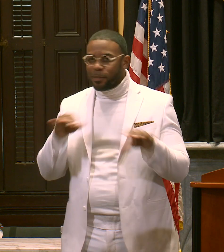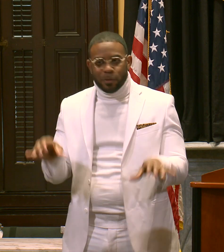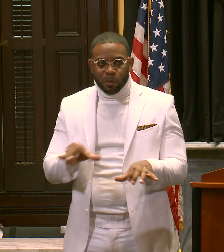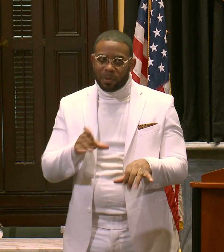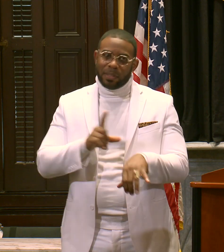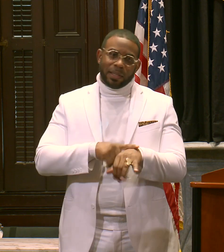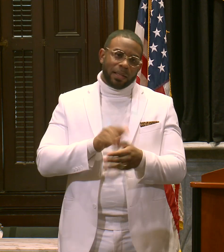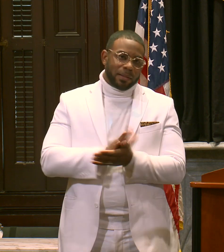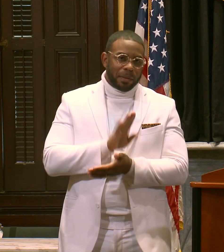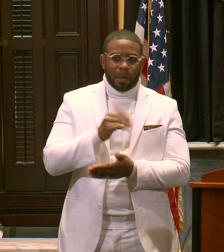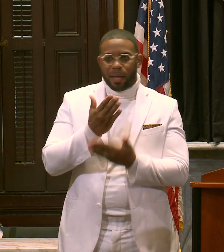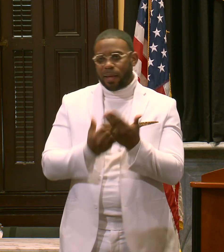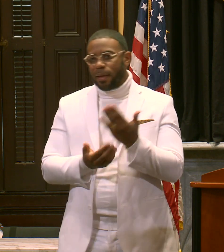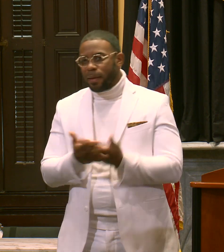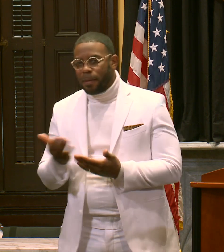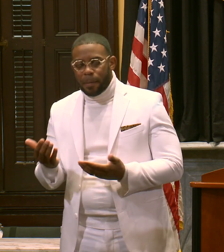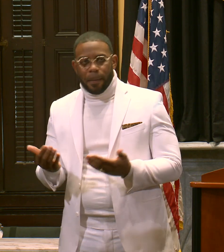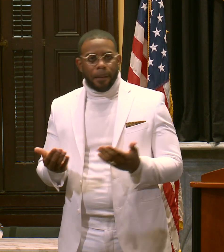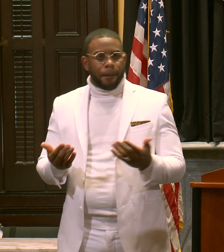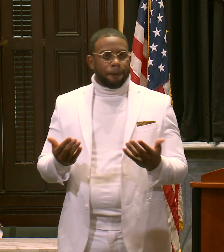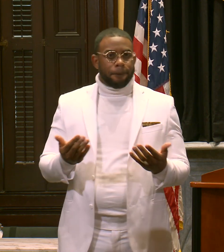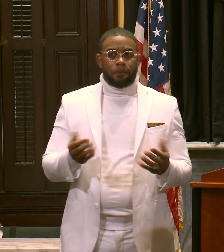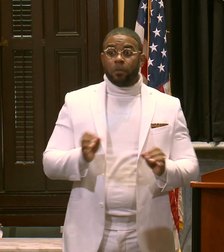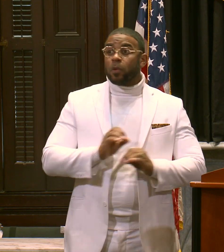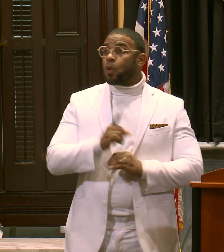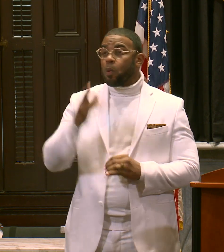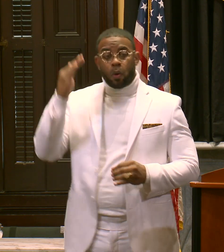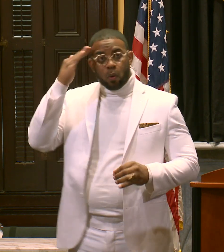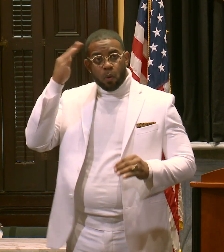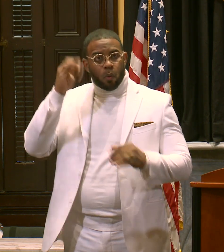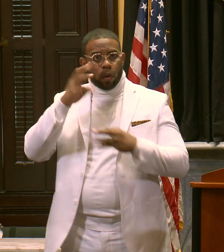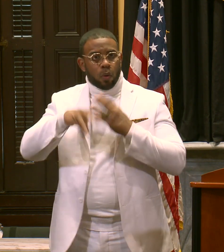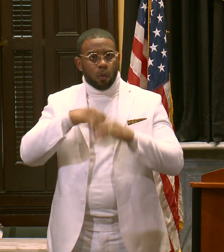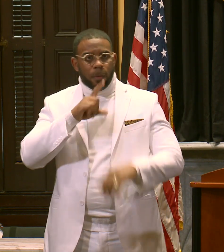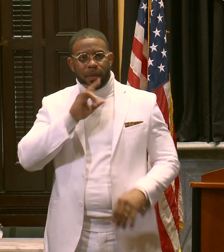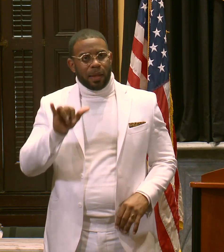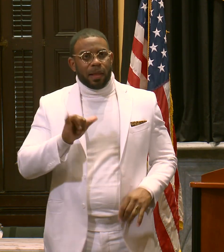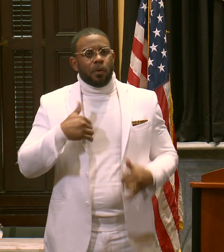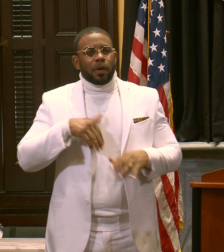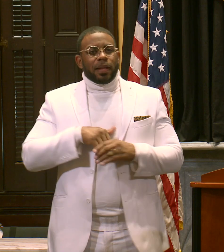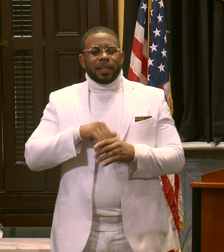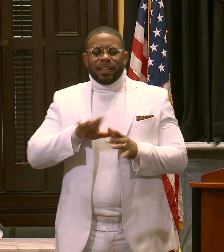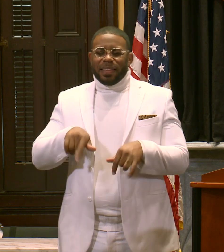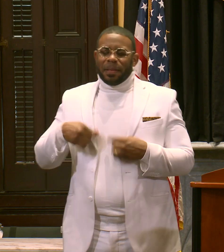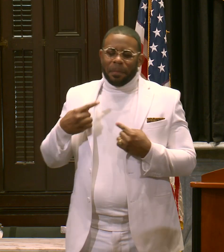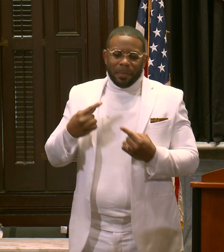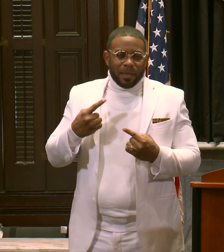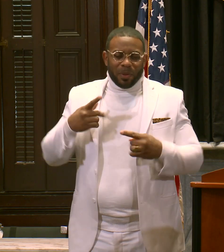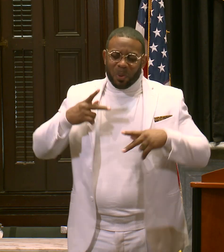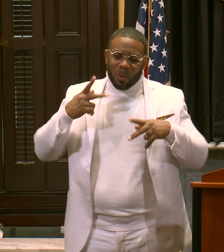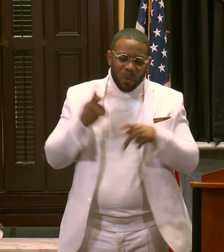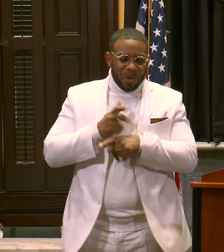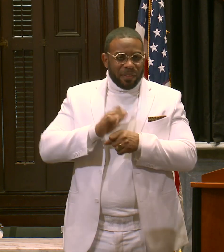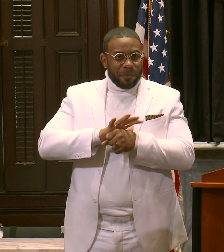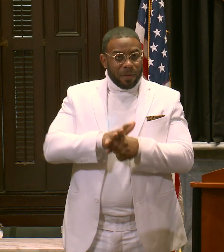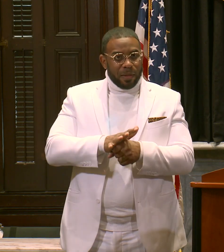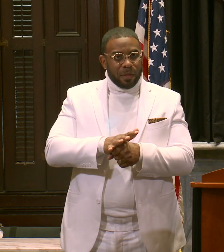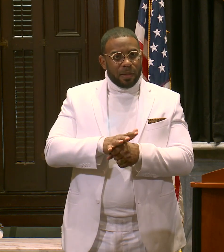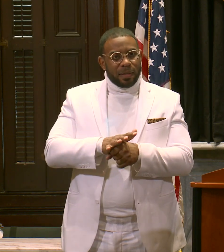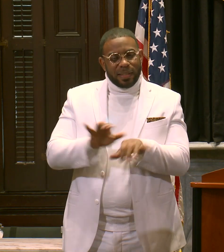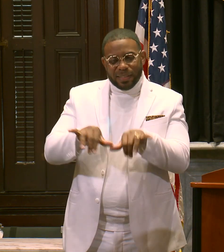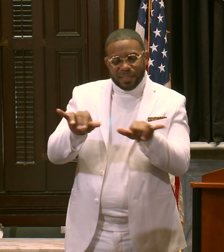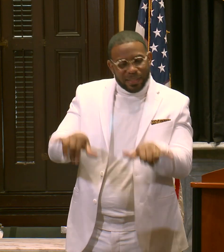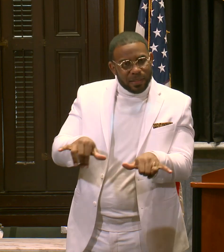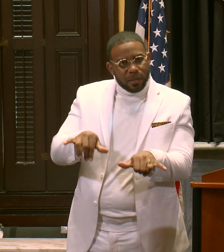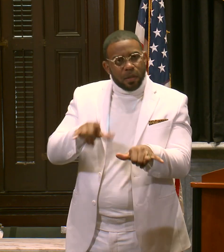their timesheets by hand. No one knew what the world was going to be like. We were in the midst of the worst of the pandemic.